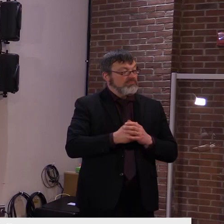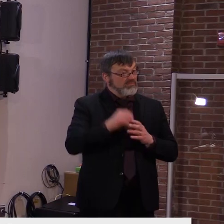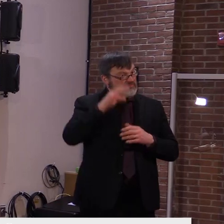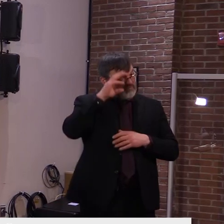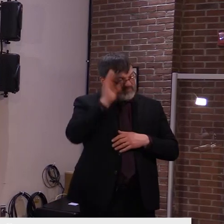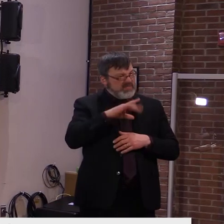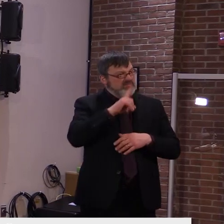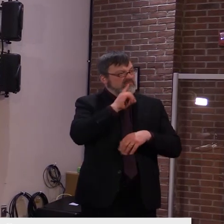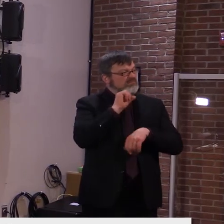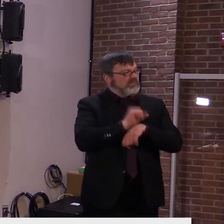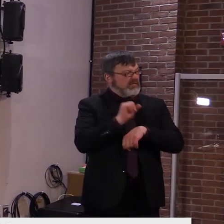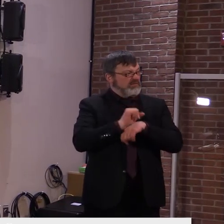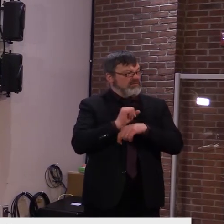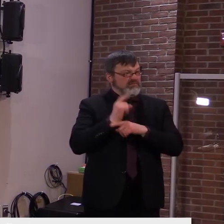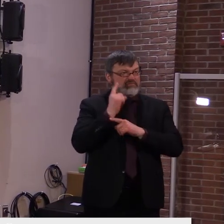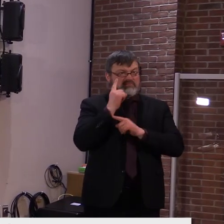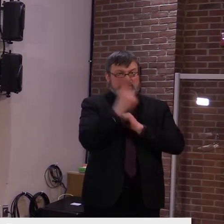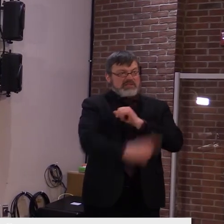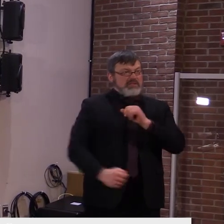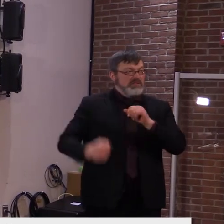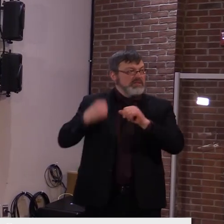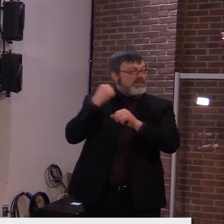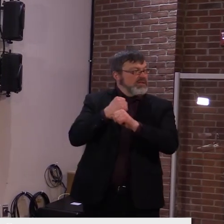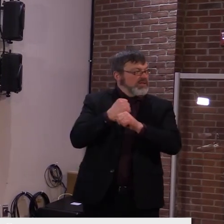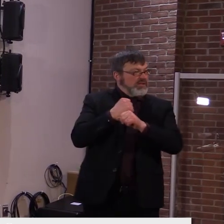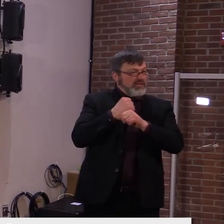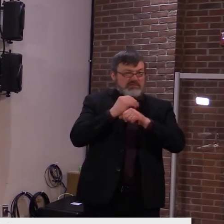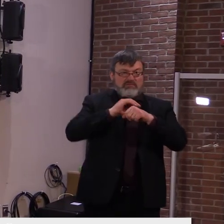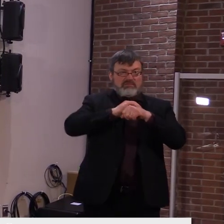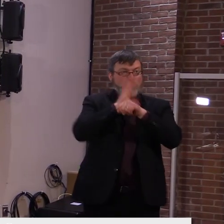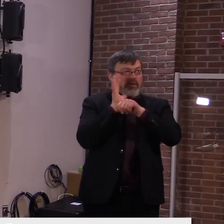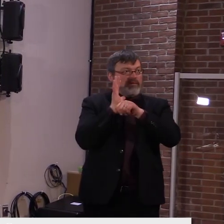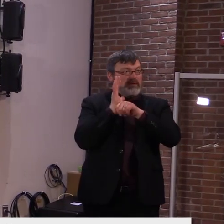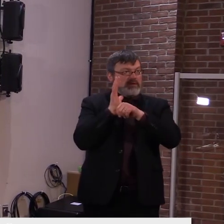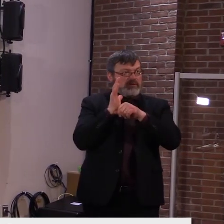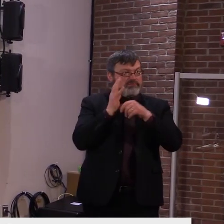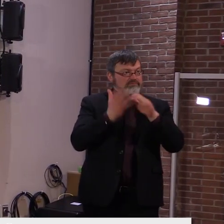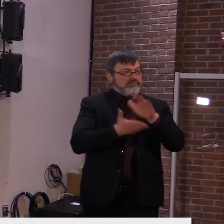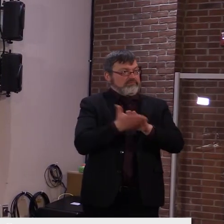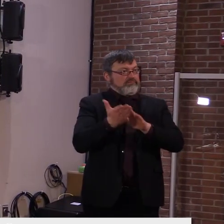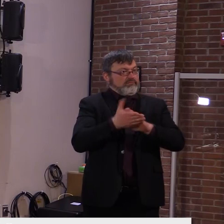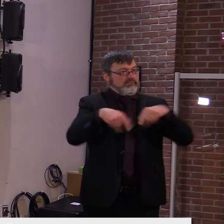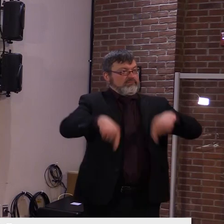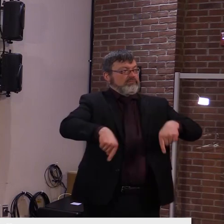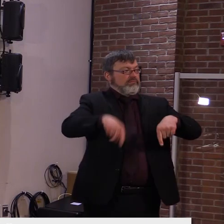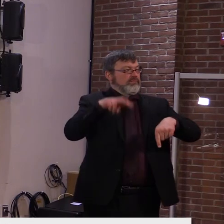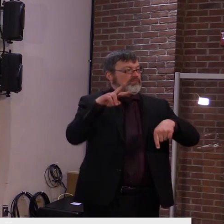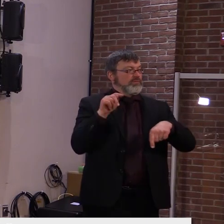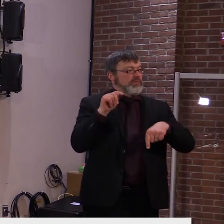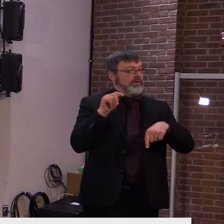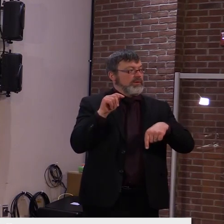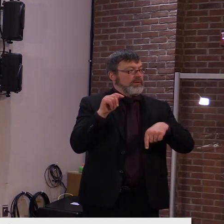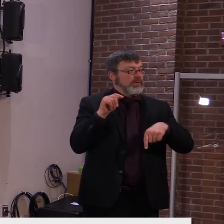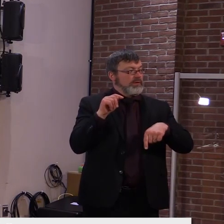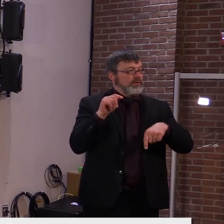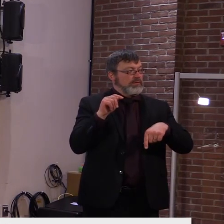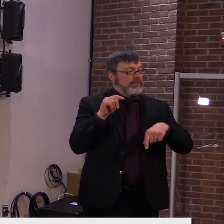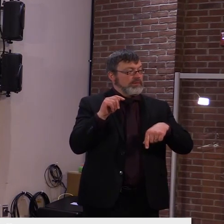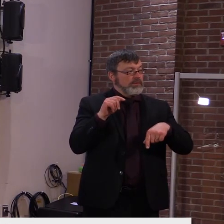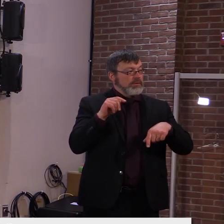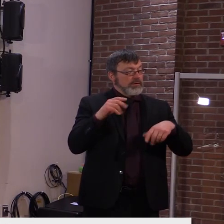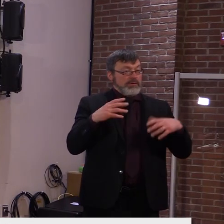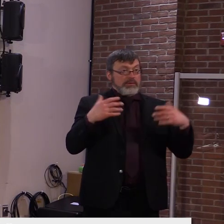state. I must say it's been one of the fastest years I've experienced, that we've gone from the first